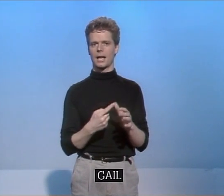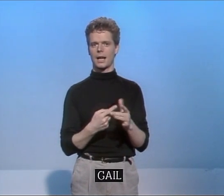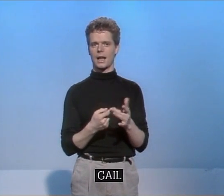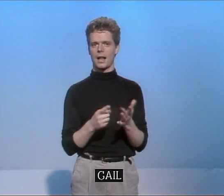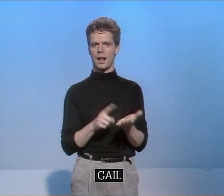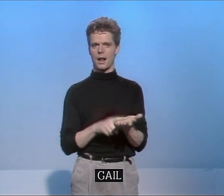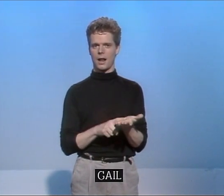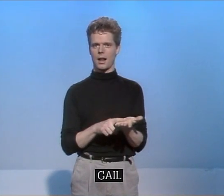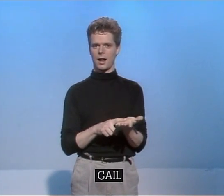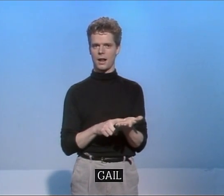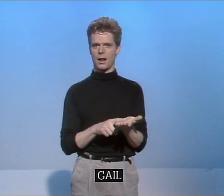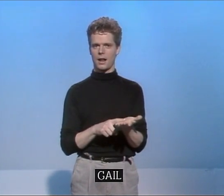Gail,